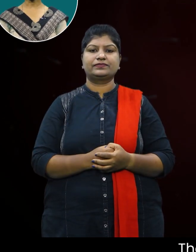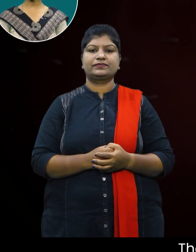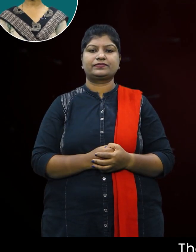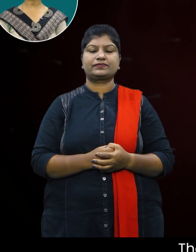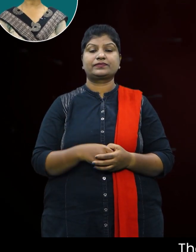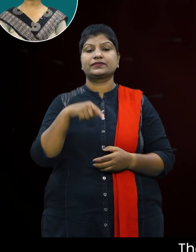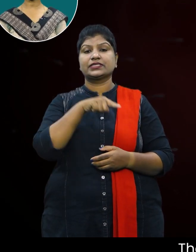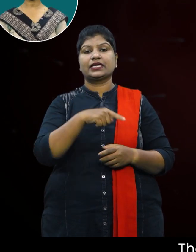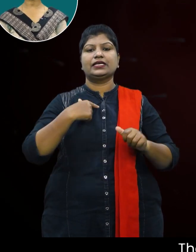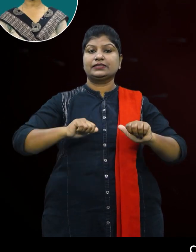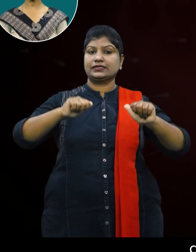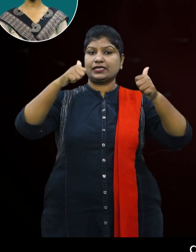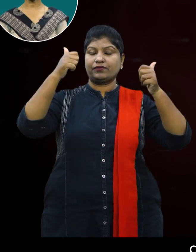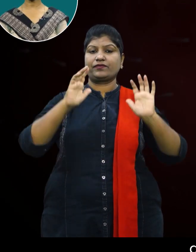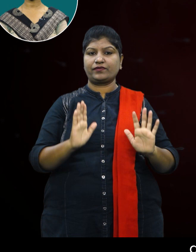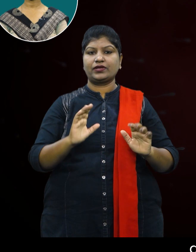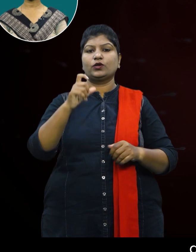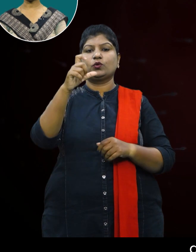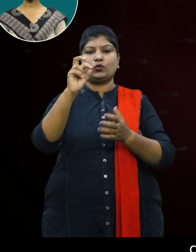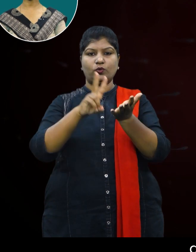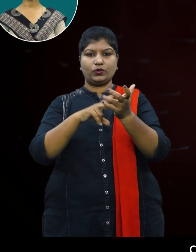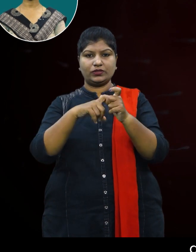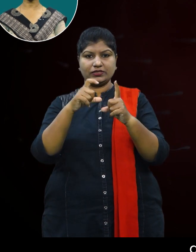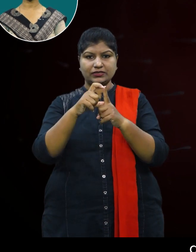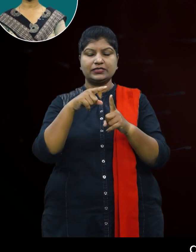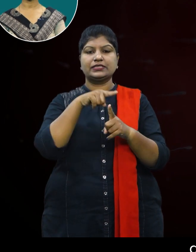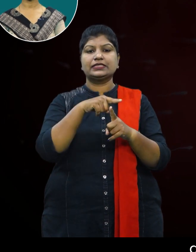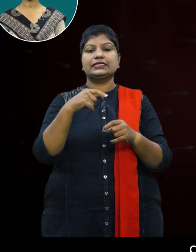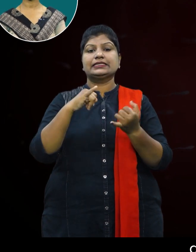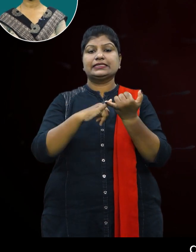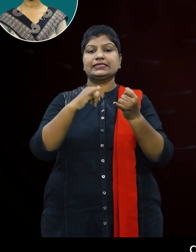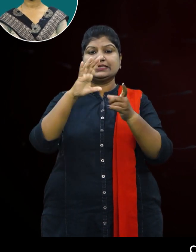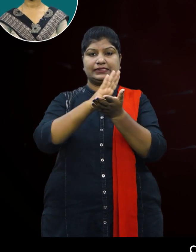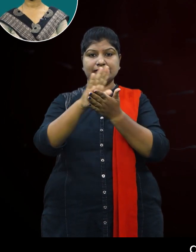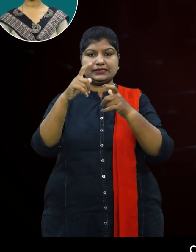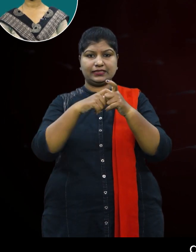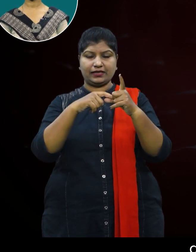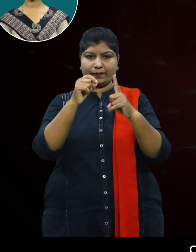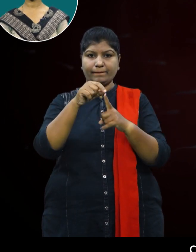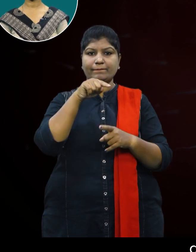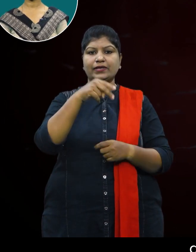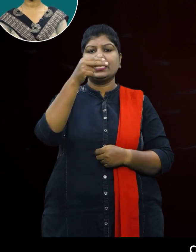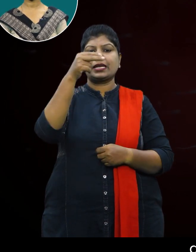They successfully cloned a sheep named Dolly.